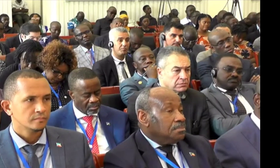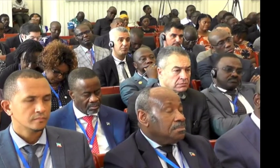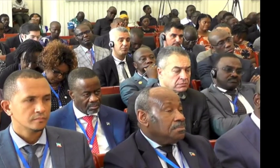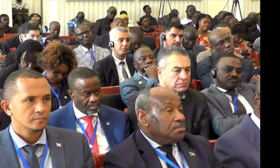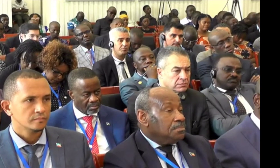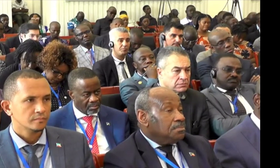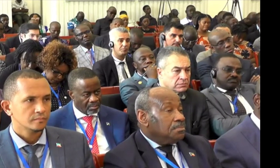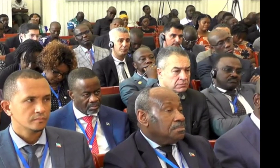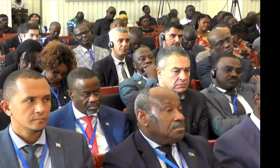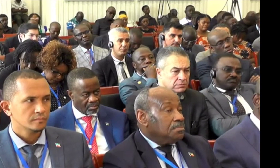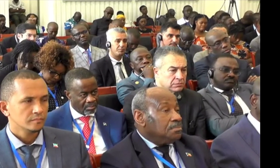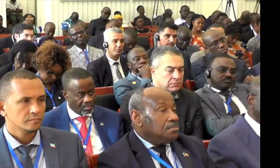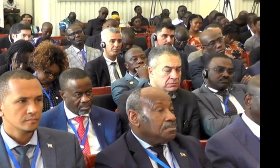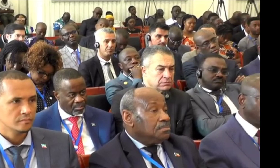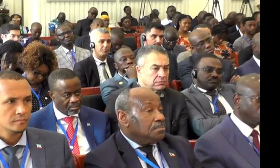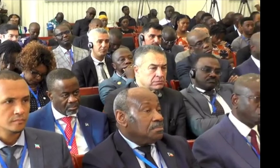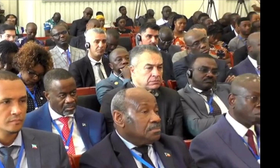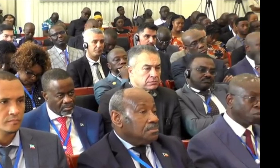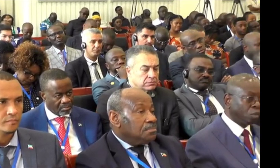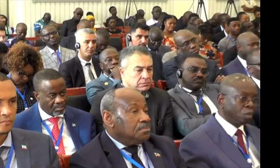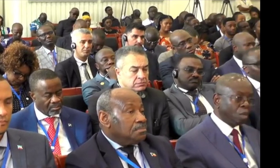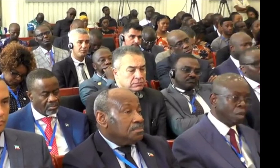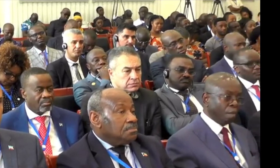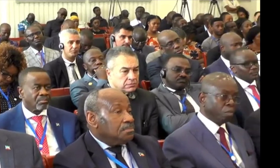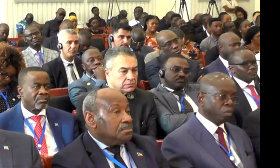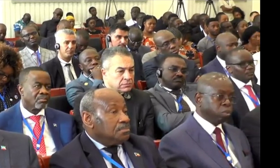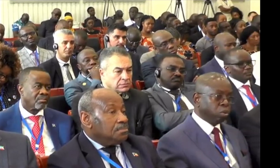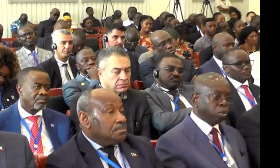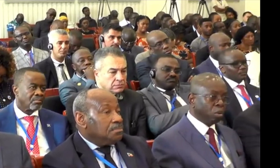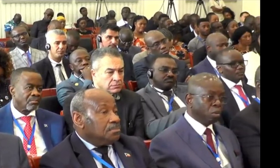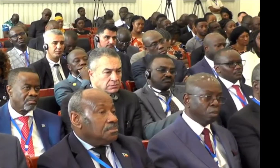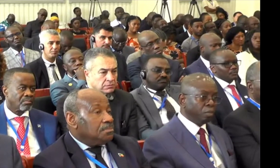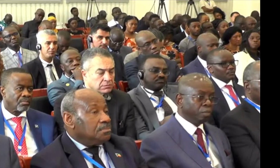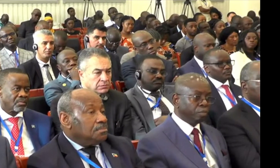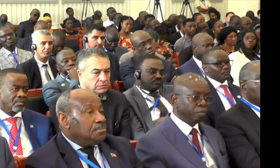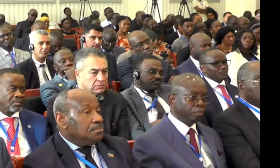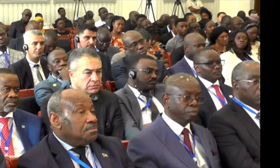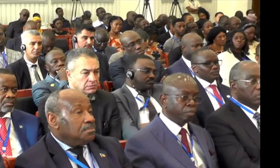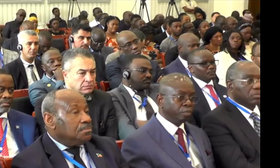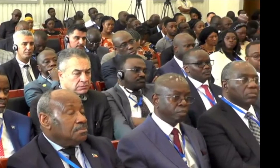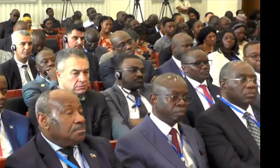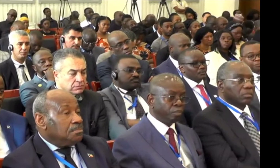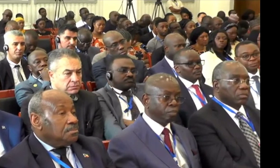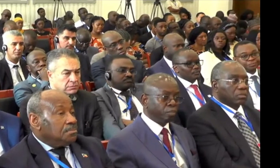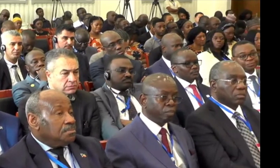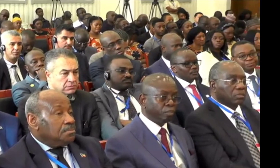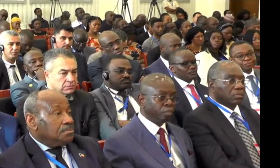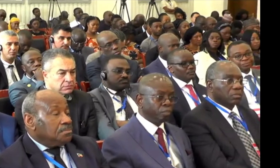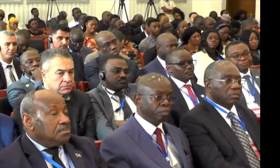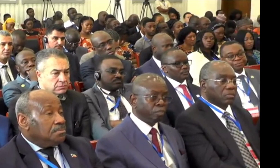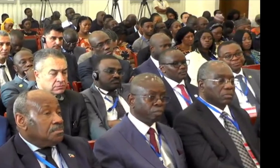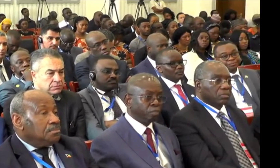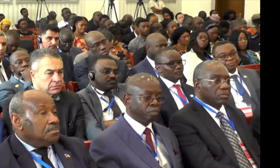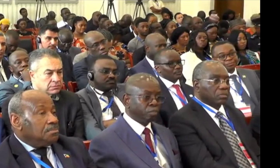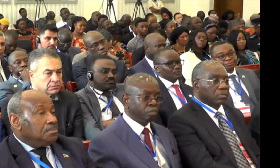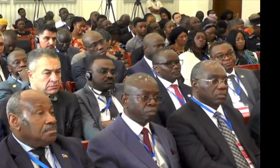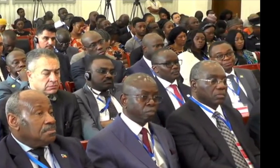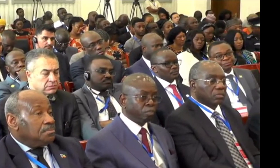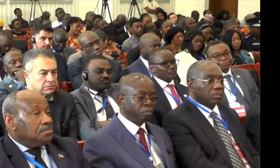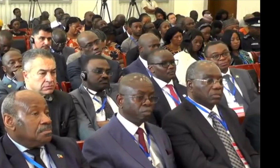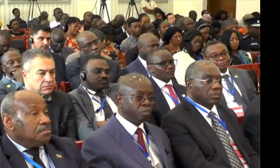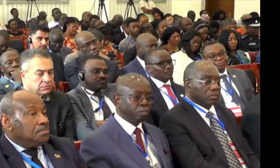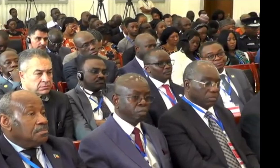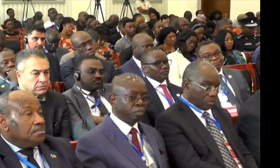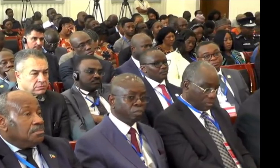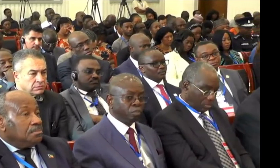Excellencies, we must remain mindful that Africa and African people are waiting